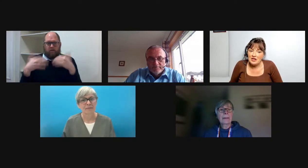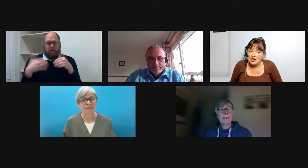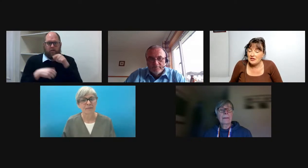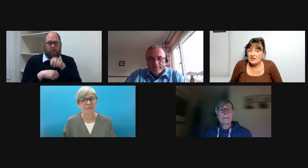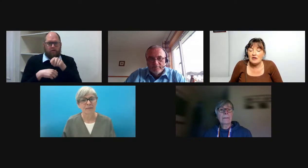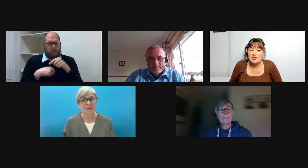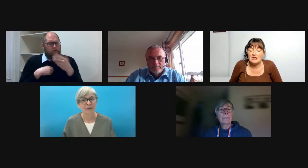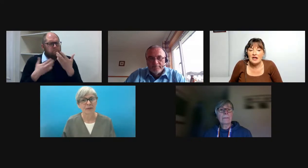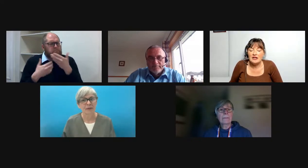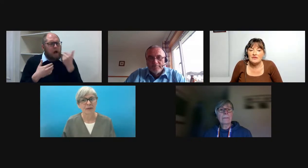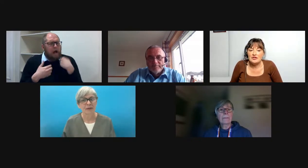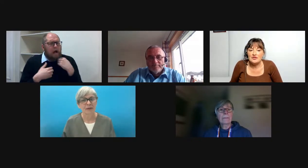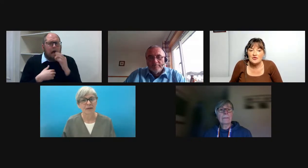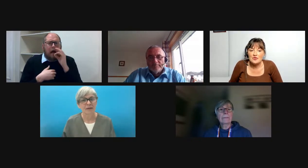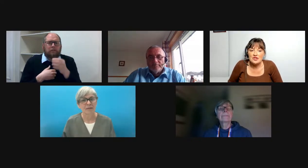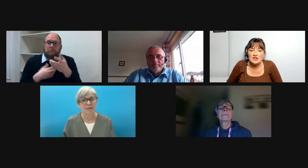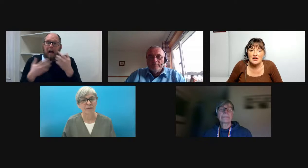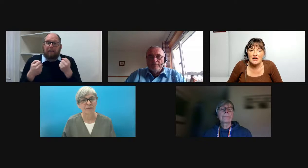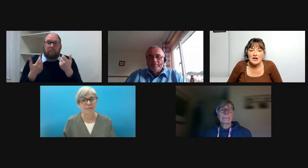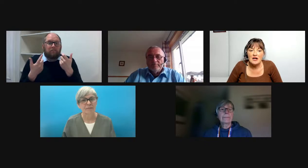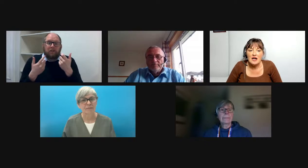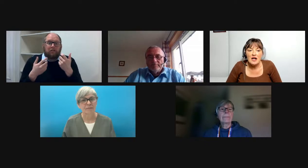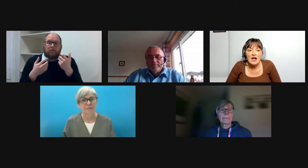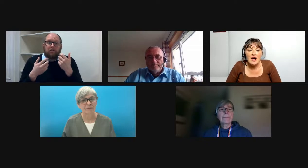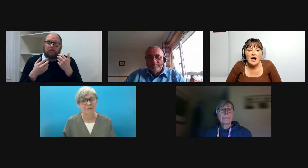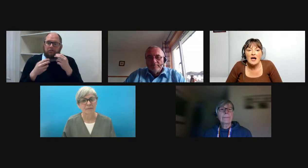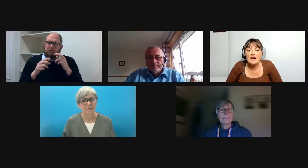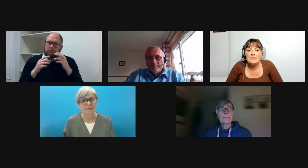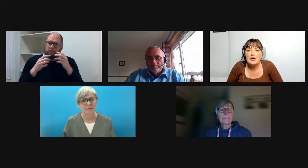You'd mentioned there's 109 video resources there.